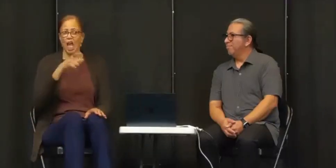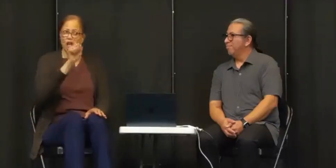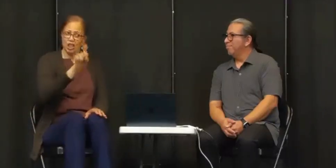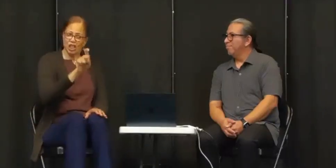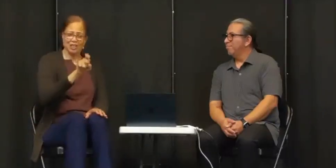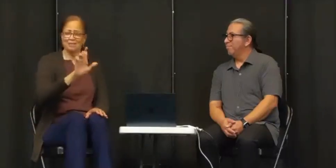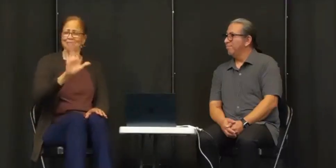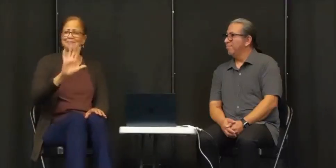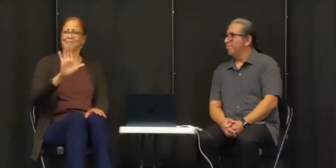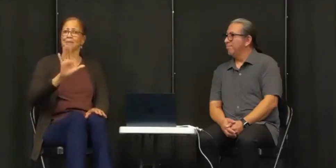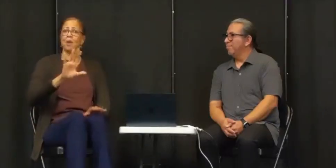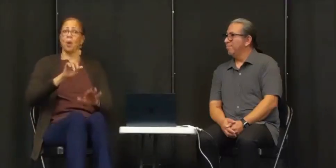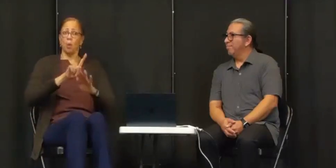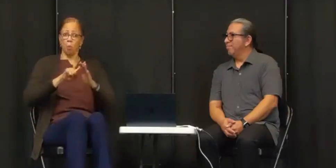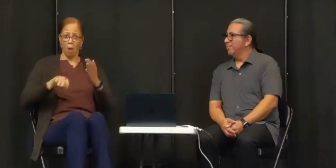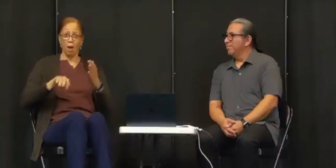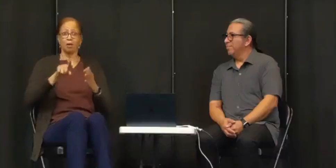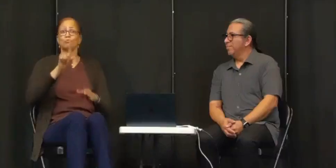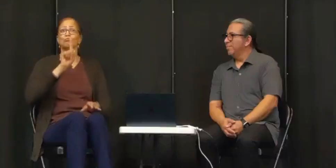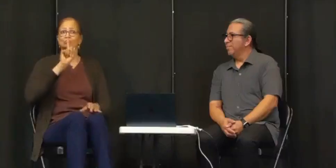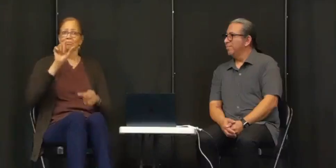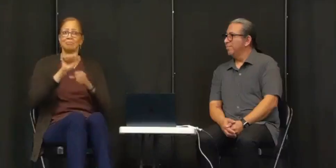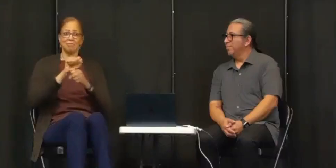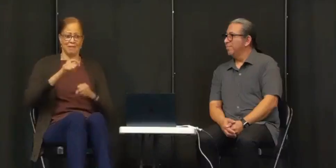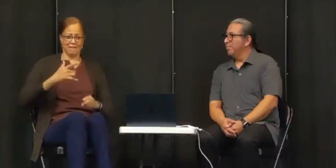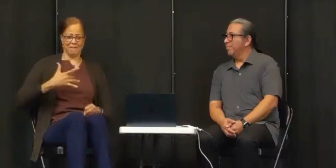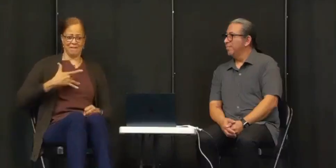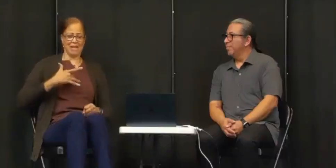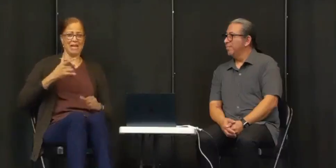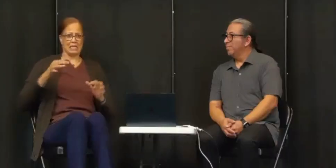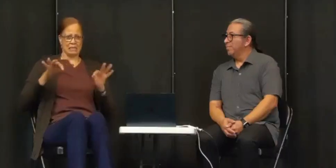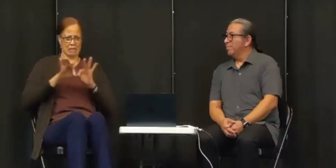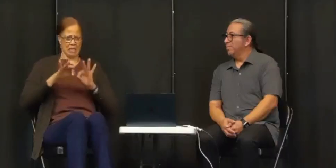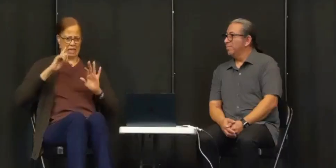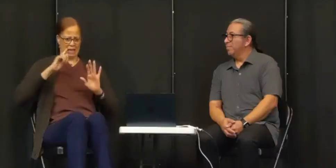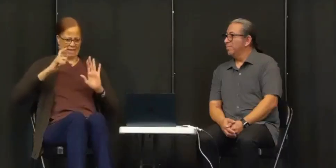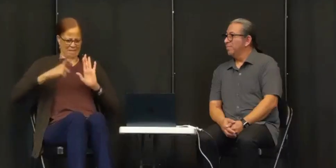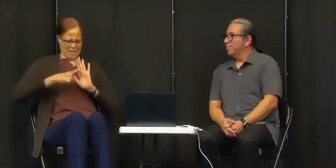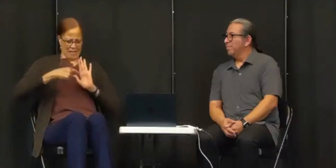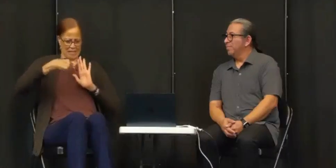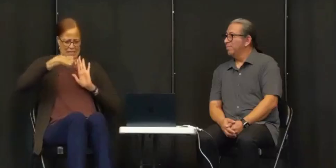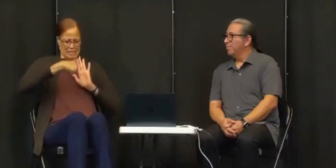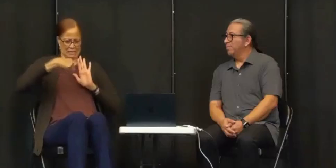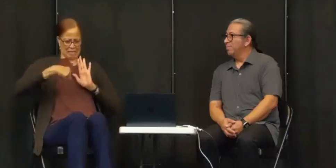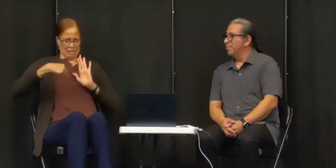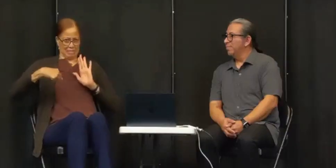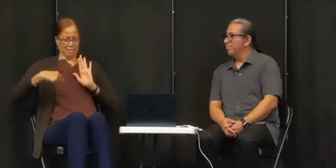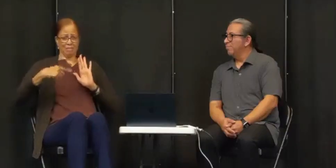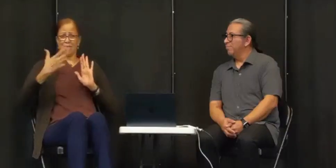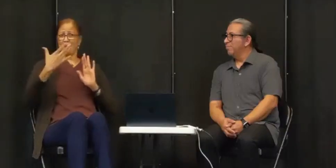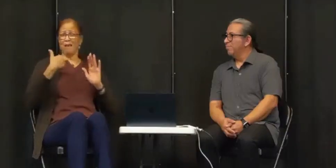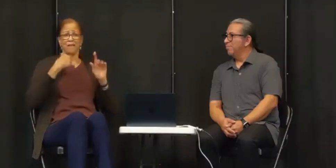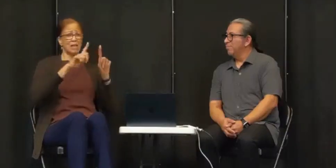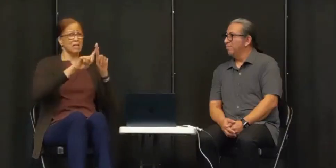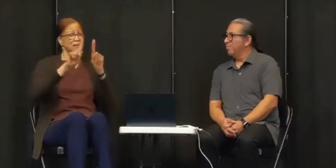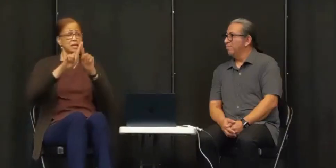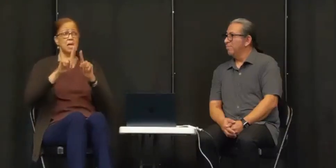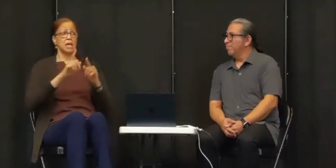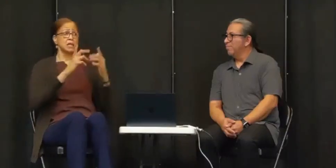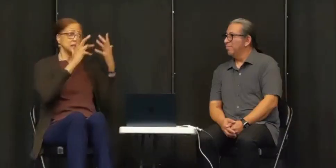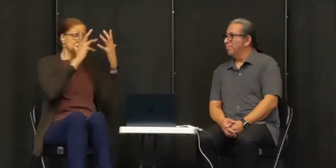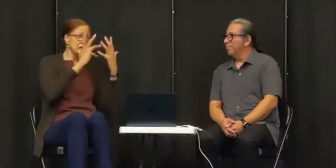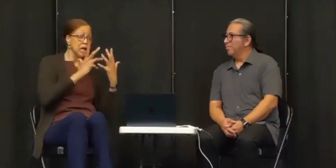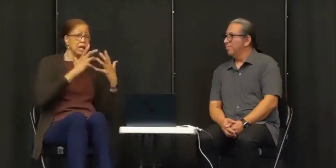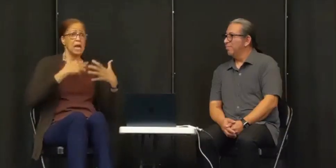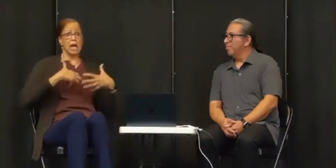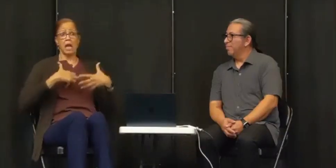Not what you should be feeling. Oh, I should be feeling this way or that way. No, to actually identify what you are feeling, to recognize these things in